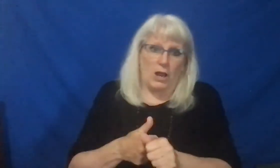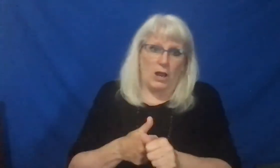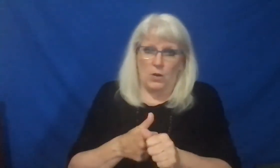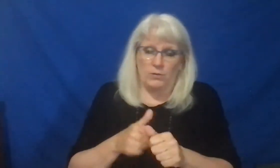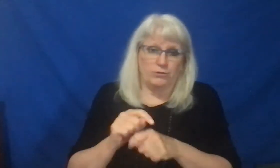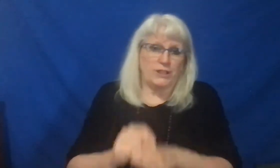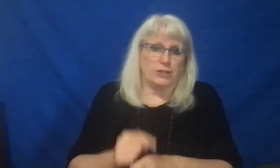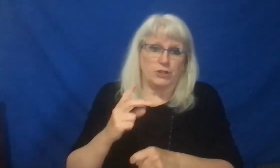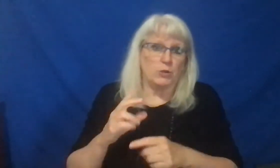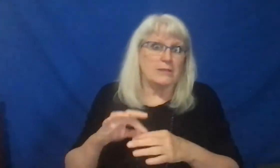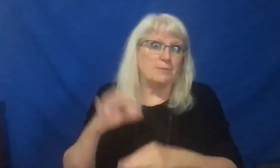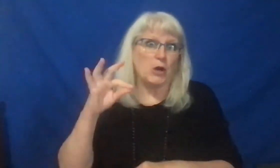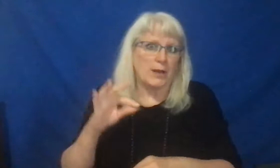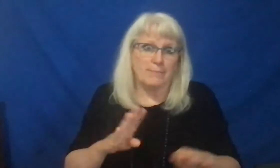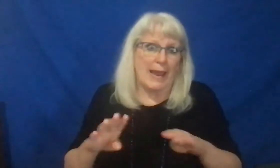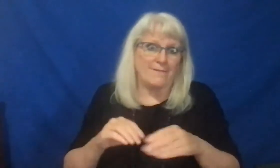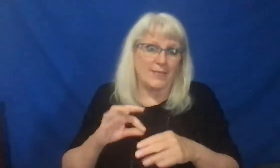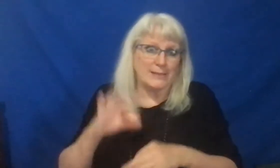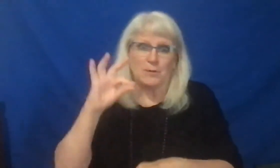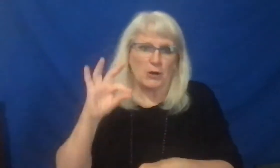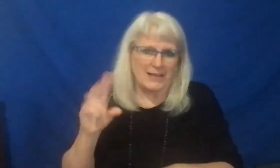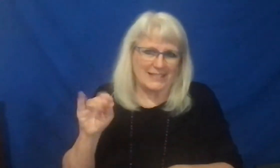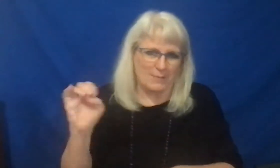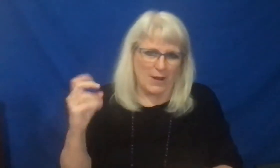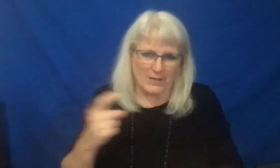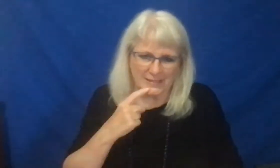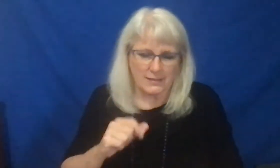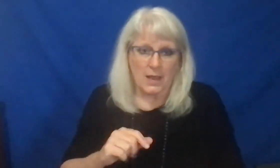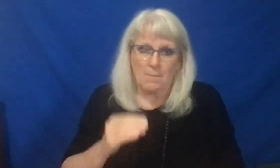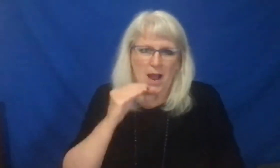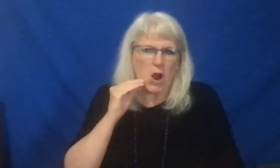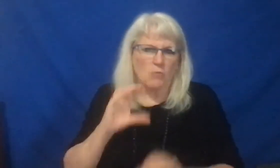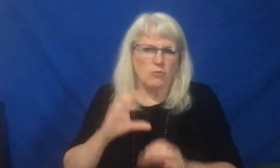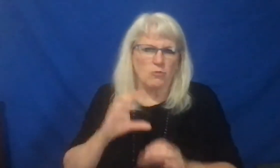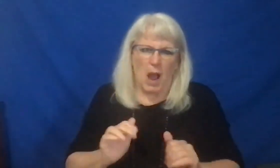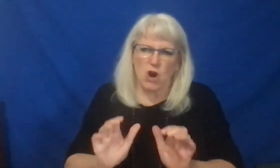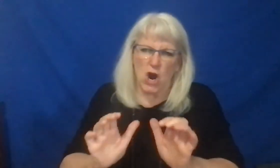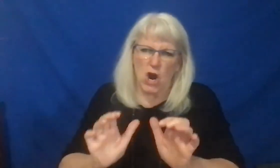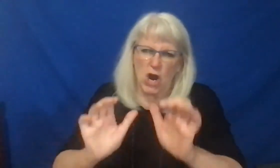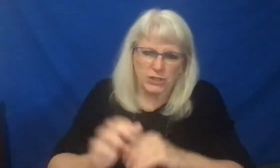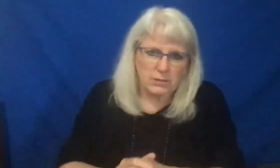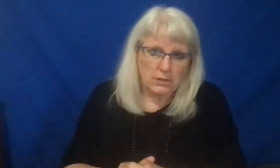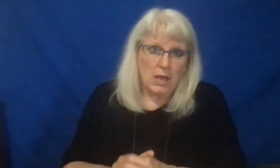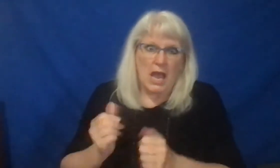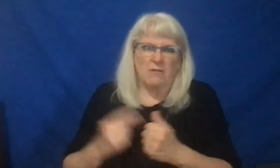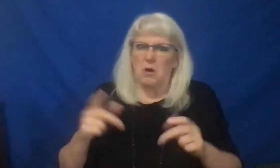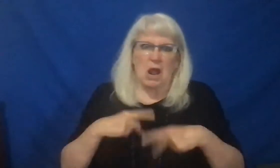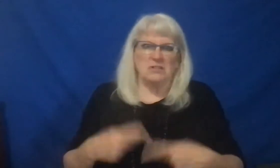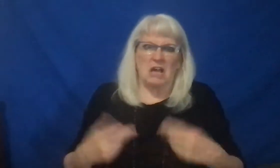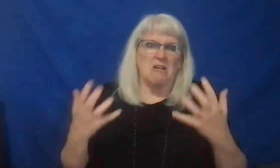at my home group. And I kind of like pushed something through pretty hard and made everyone pretty upset because I didn't consider the group